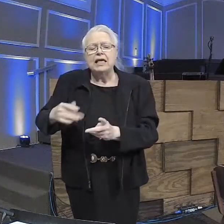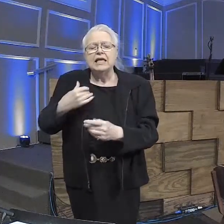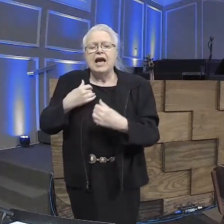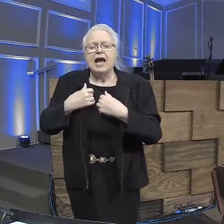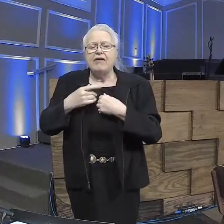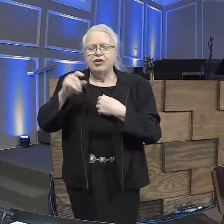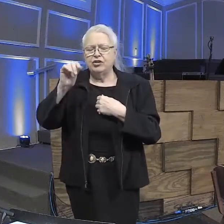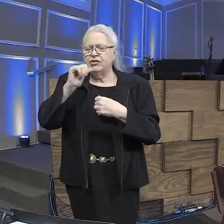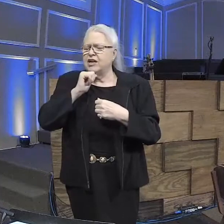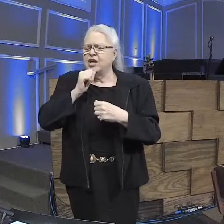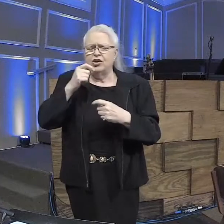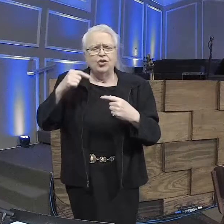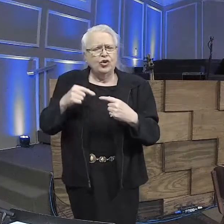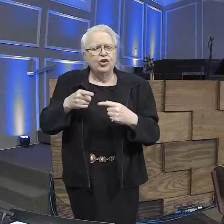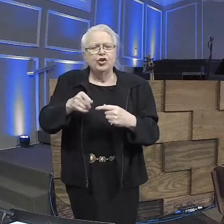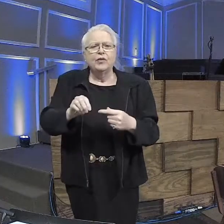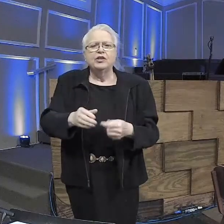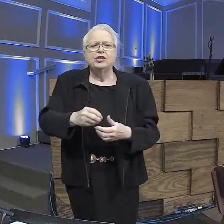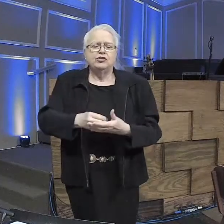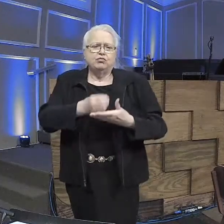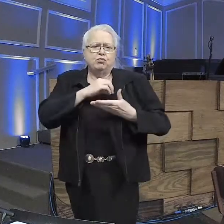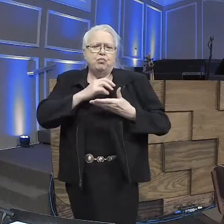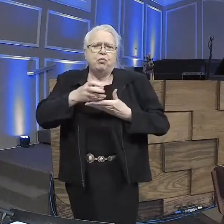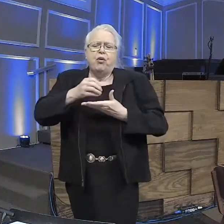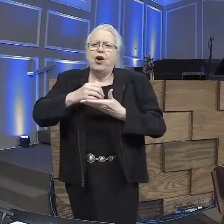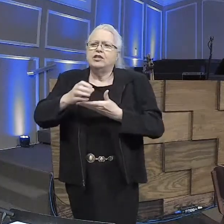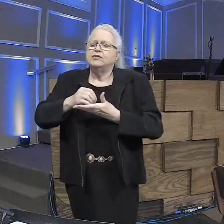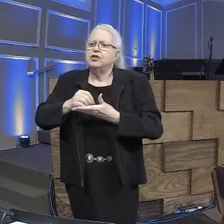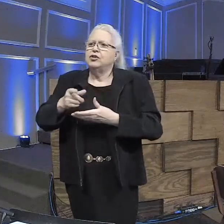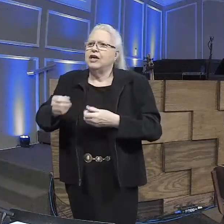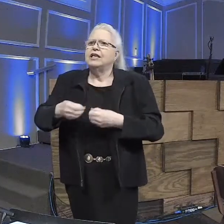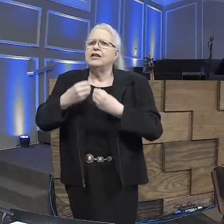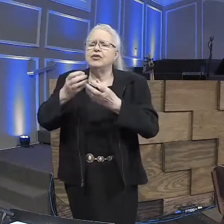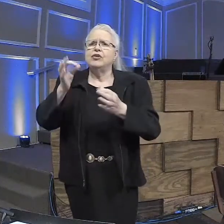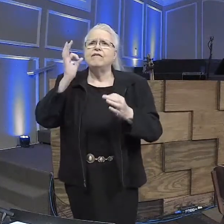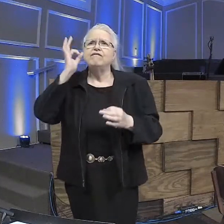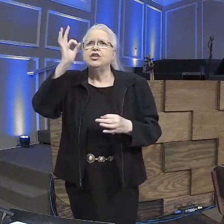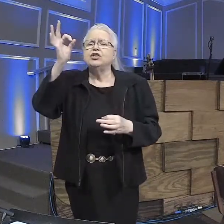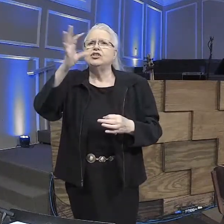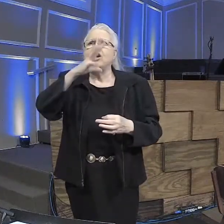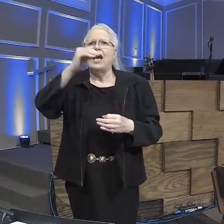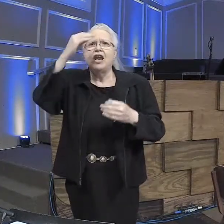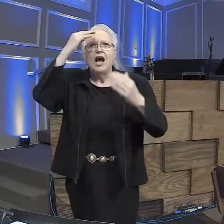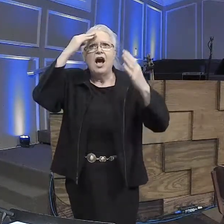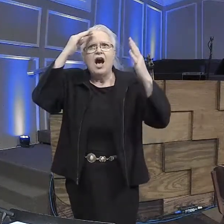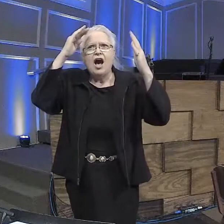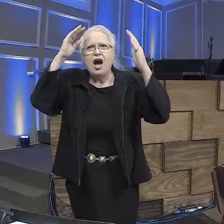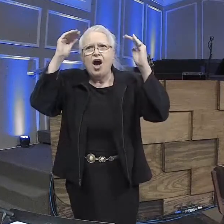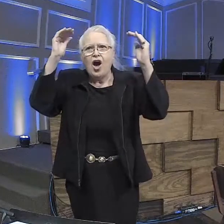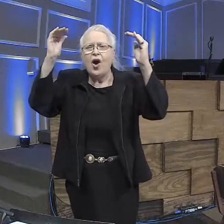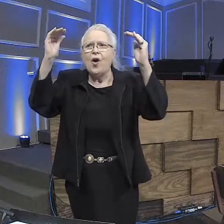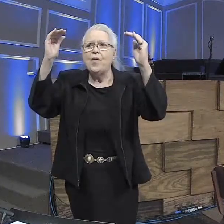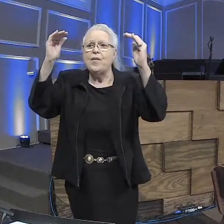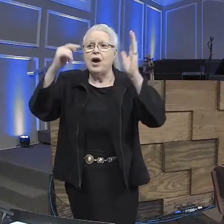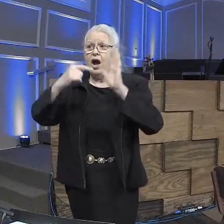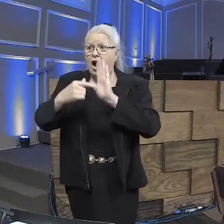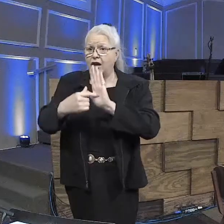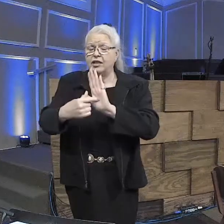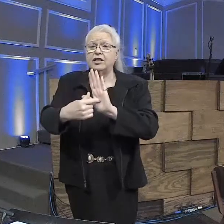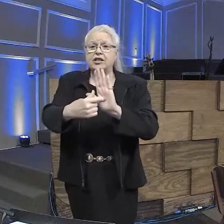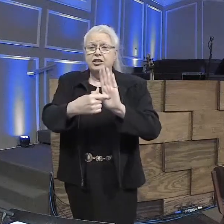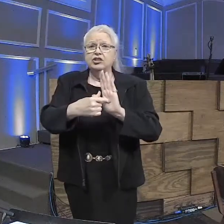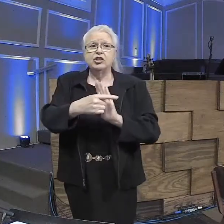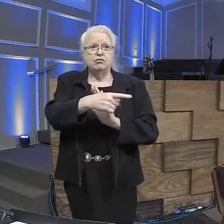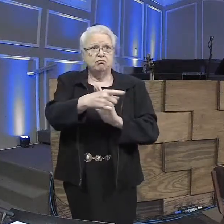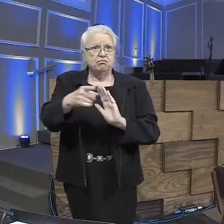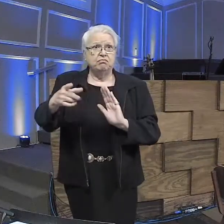not to harm you, but to prosper you, to give you a future, and to give you a hope. And all of that is demonstrated in you and